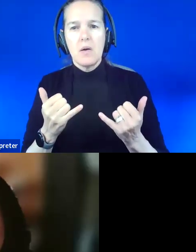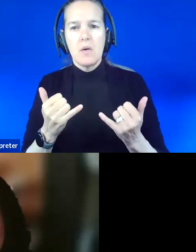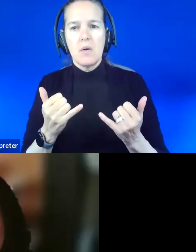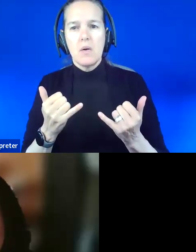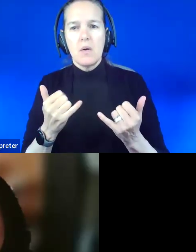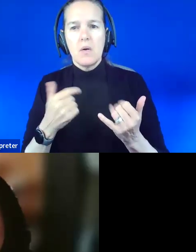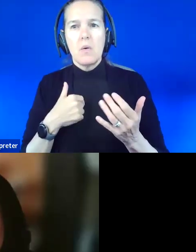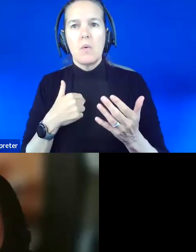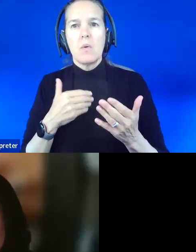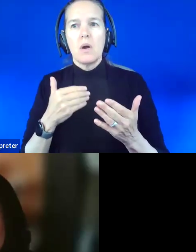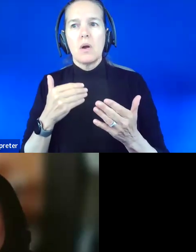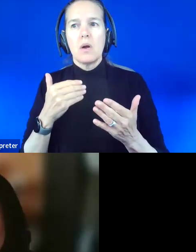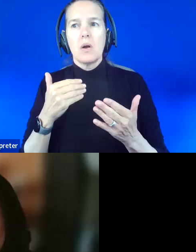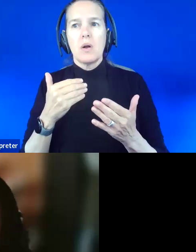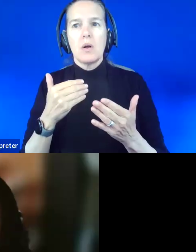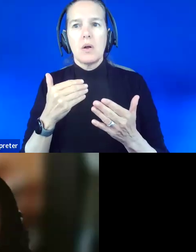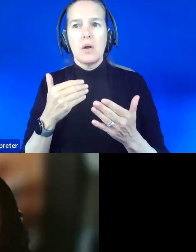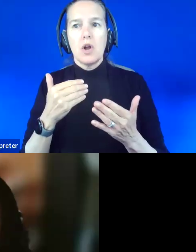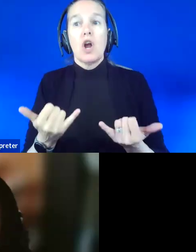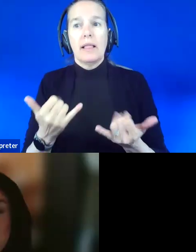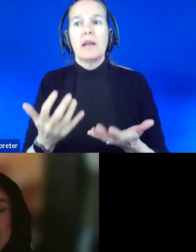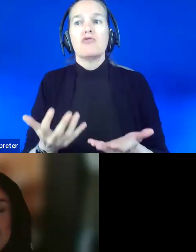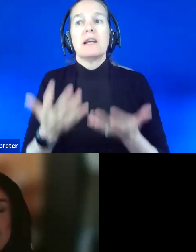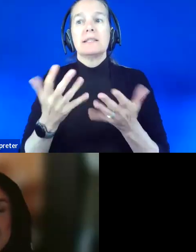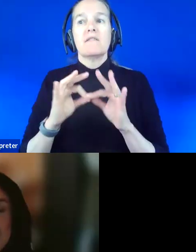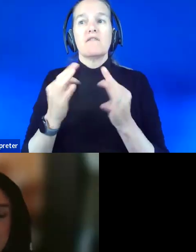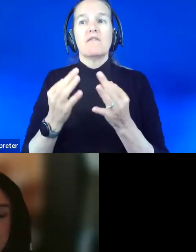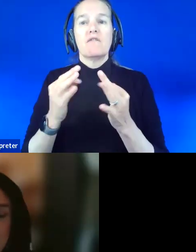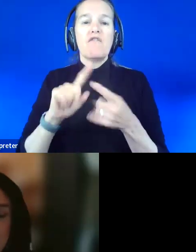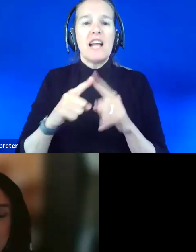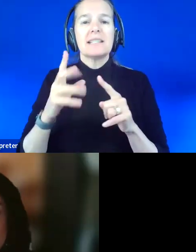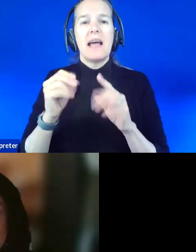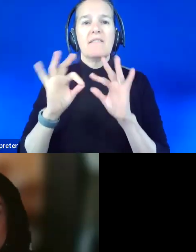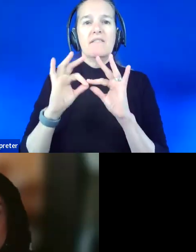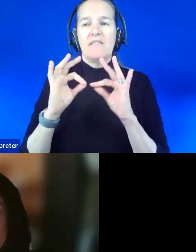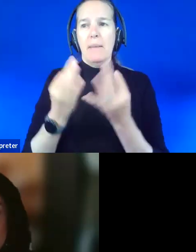our friends and family round. And yeah, so I'm in the whole funding